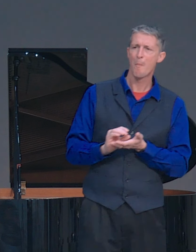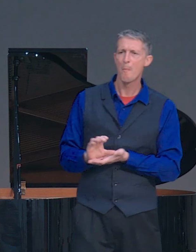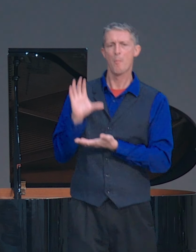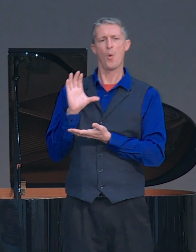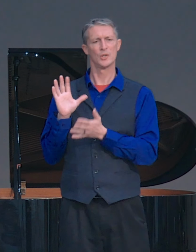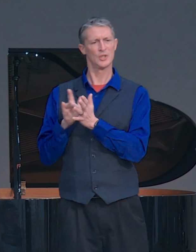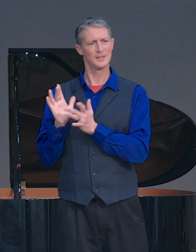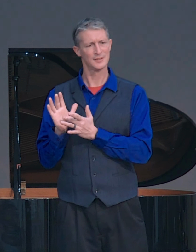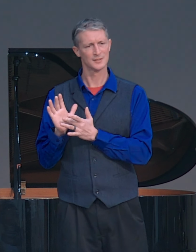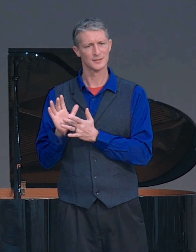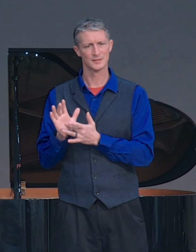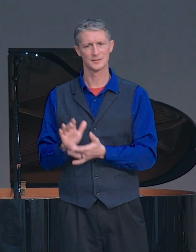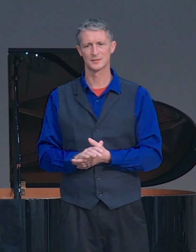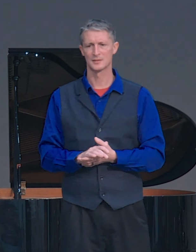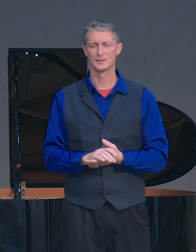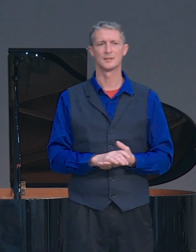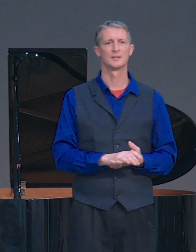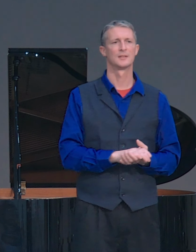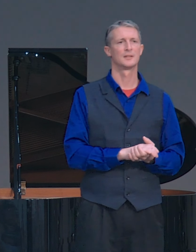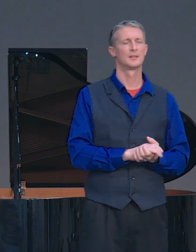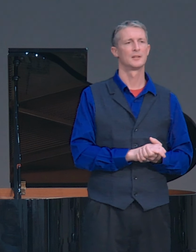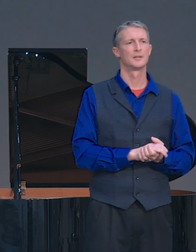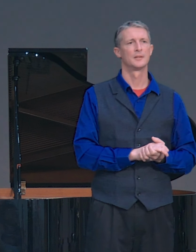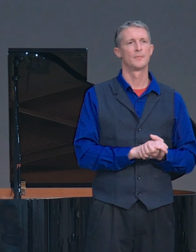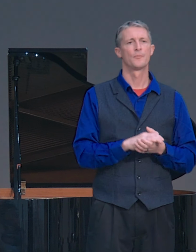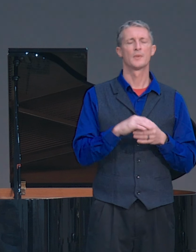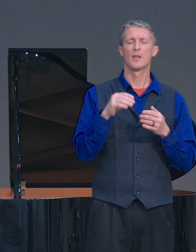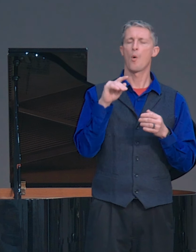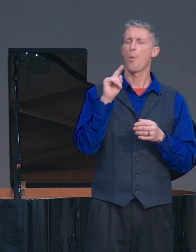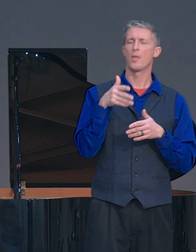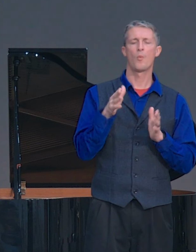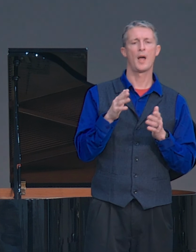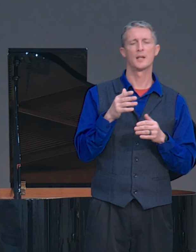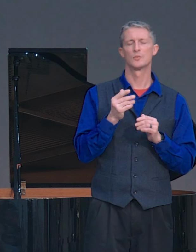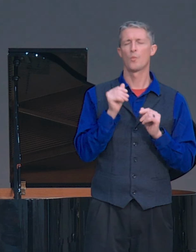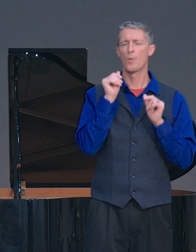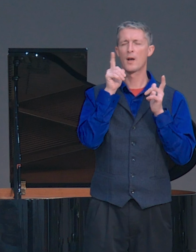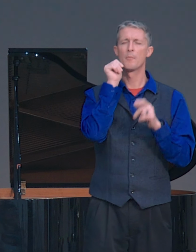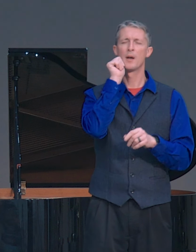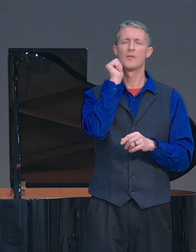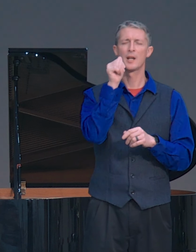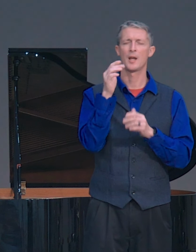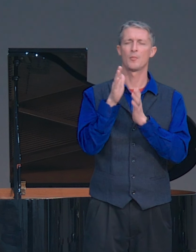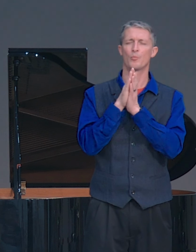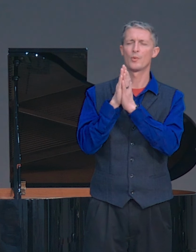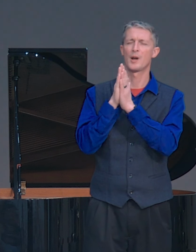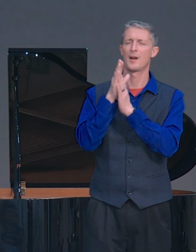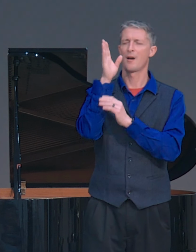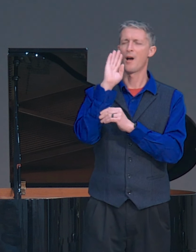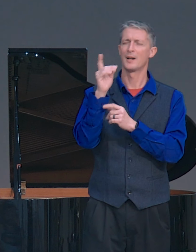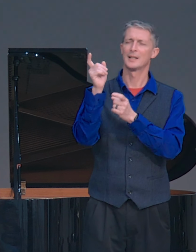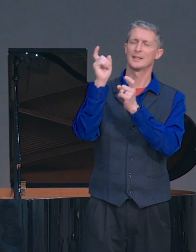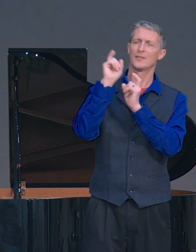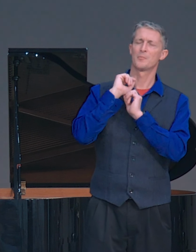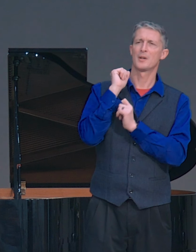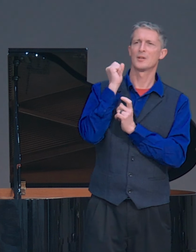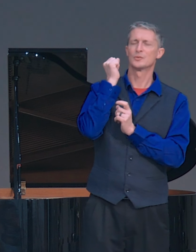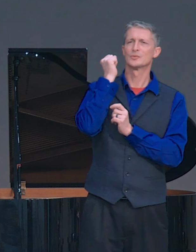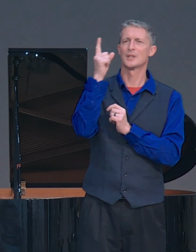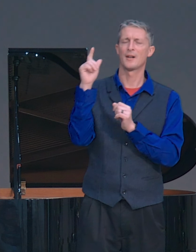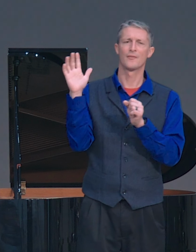way to do that is to wake up every day and pray that God would give us a vision of the power of His grace in our